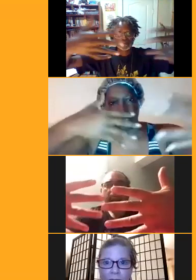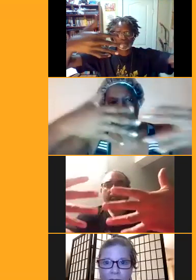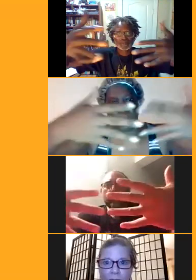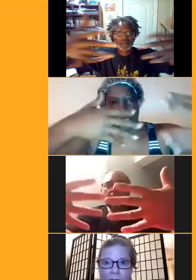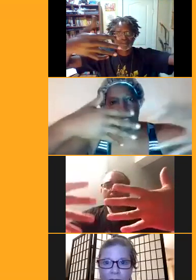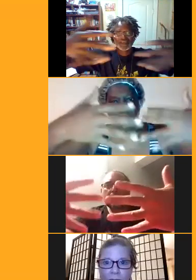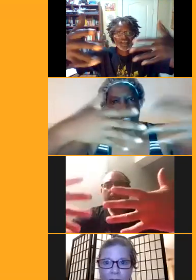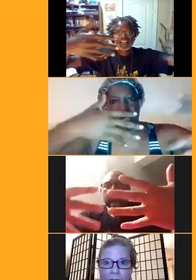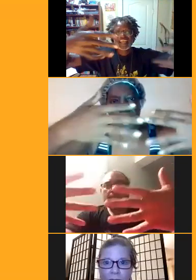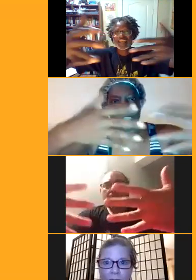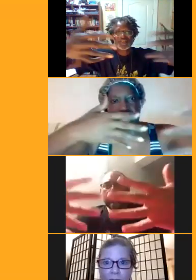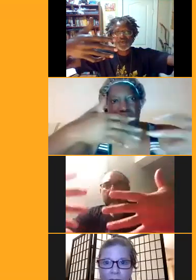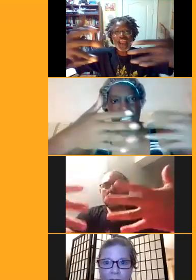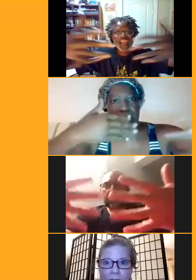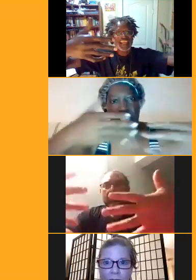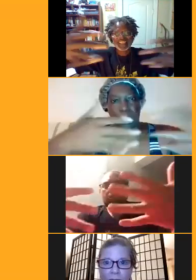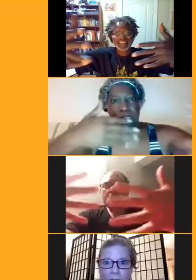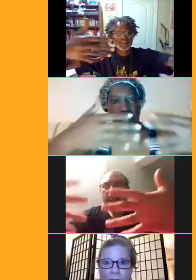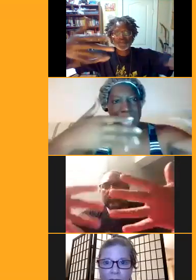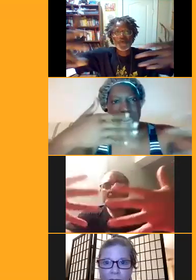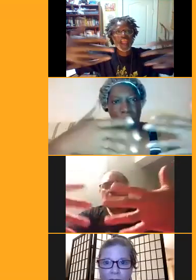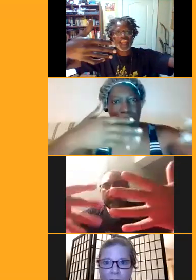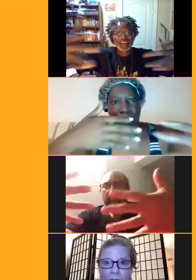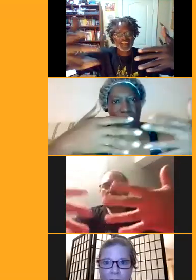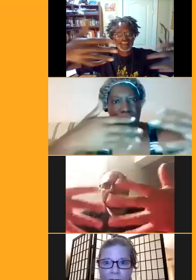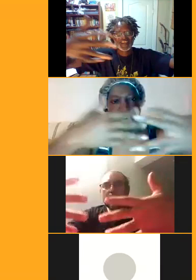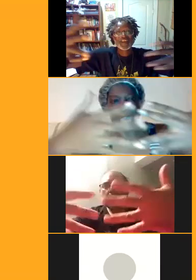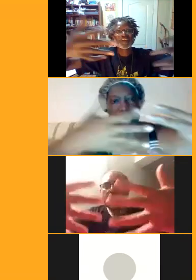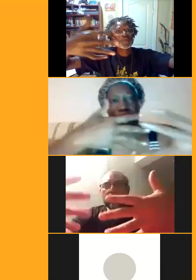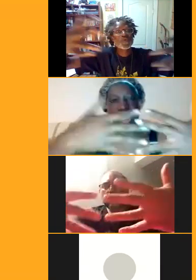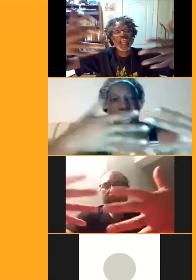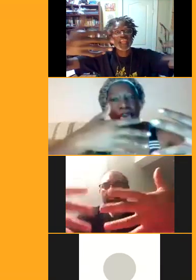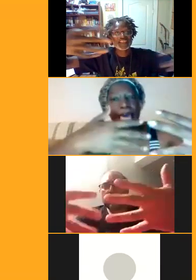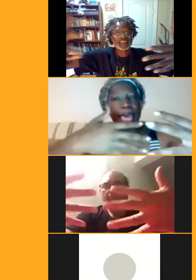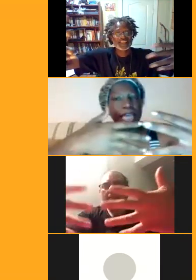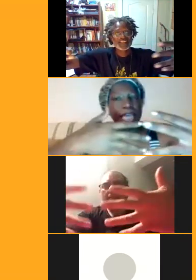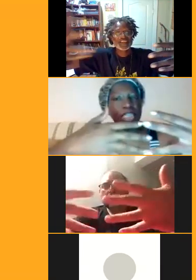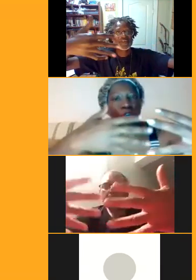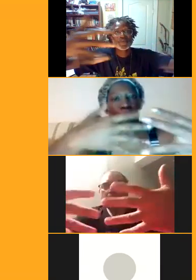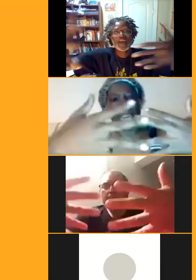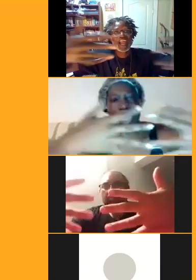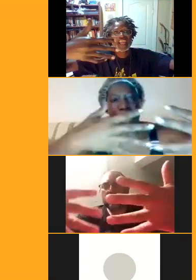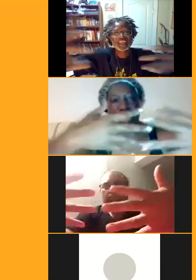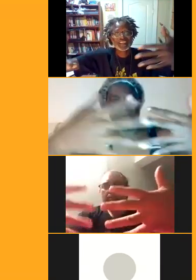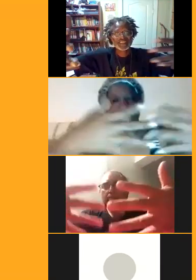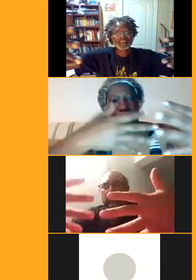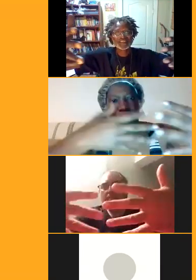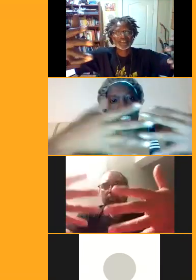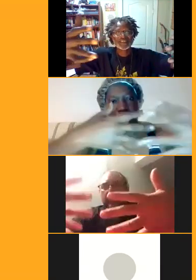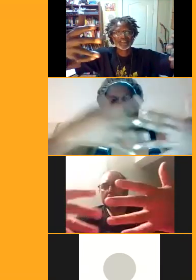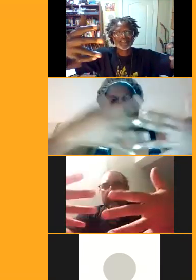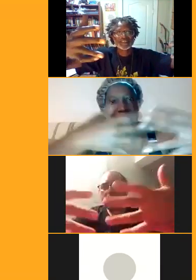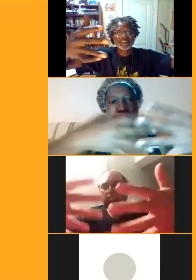just do like this. This is also matter. Mm. Actually, Actually, gray is the